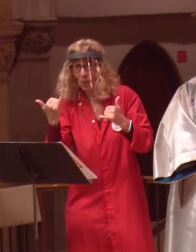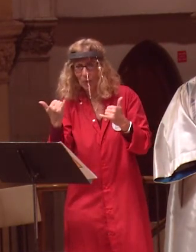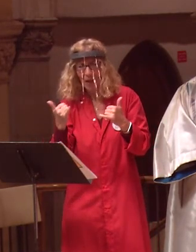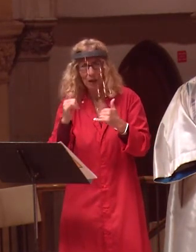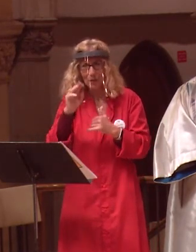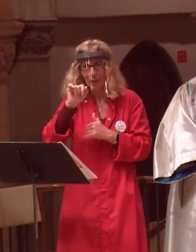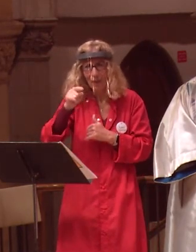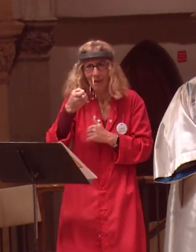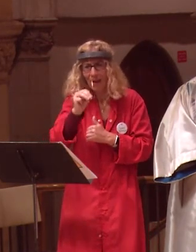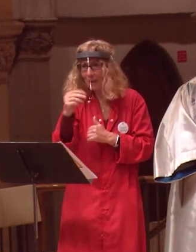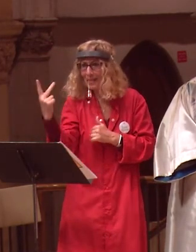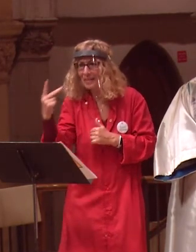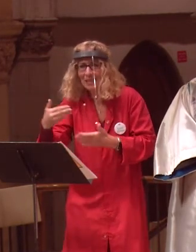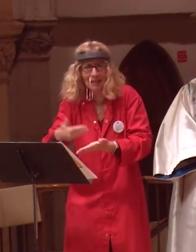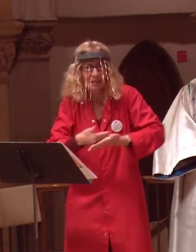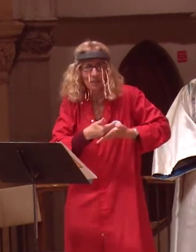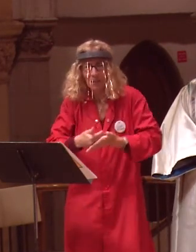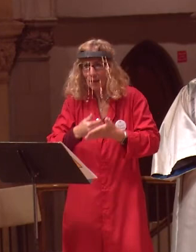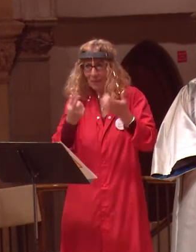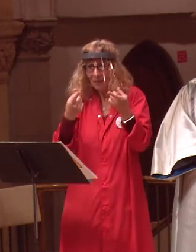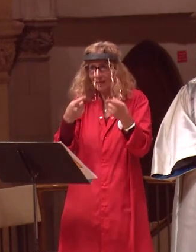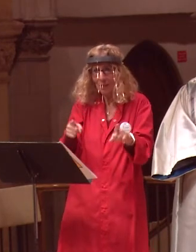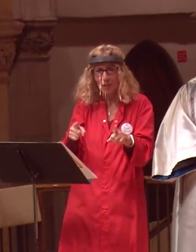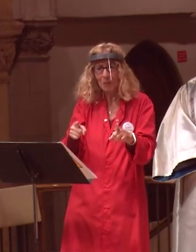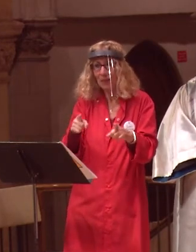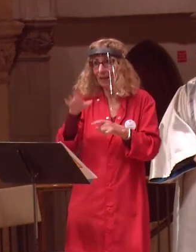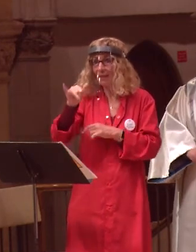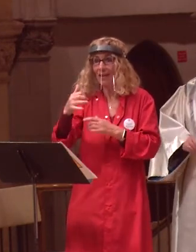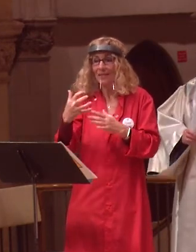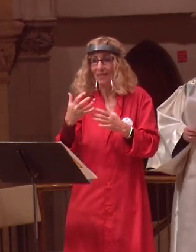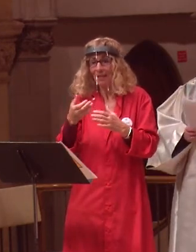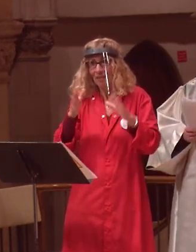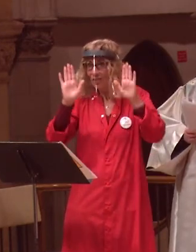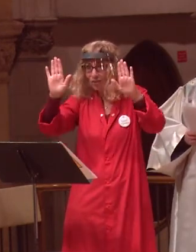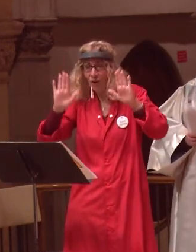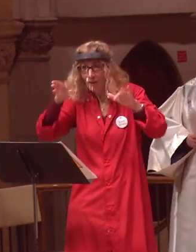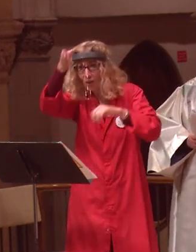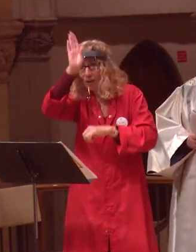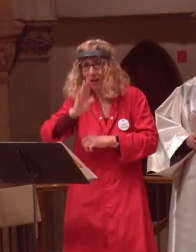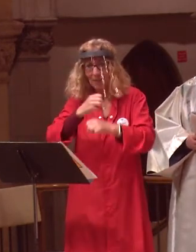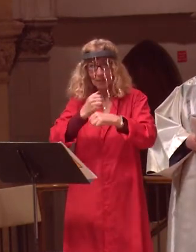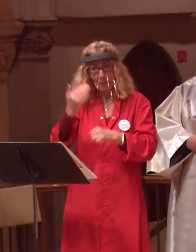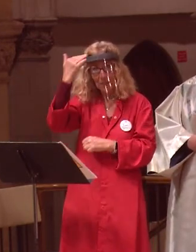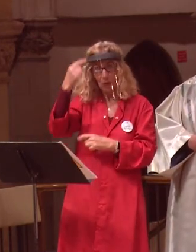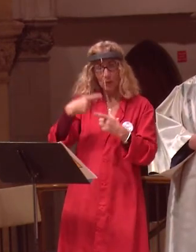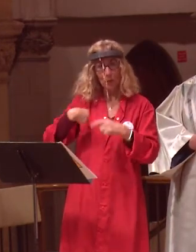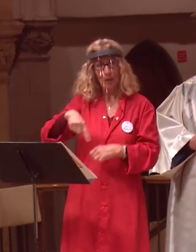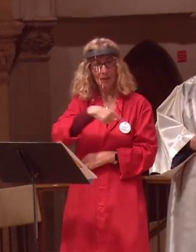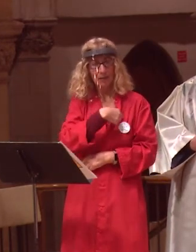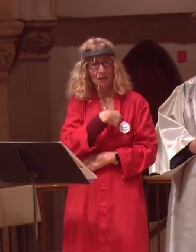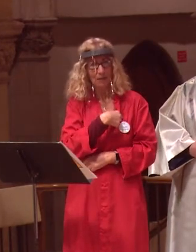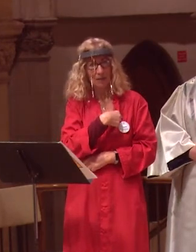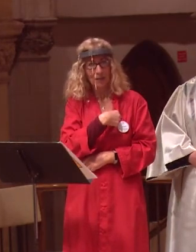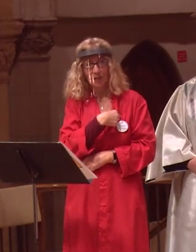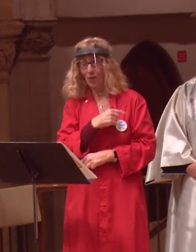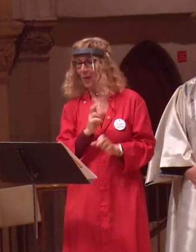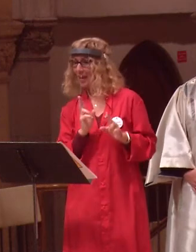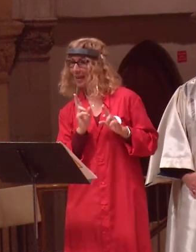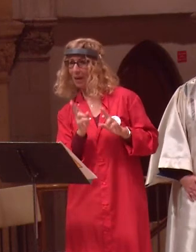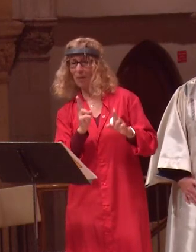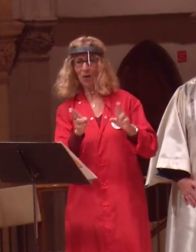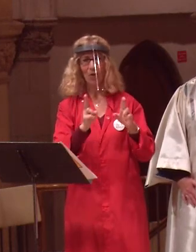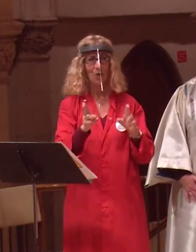and see this thing that has come to be, which is the sovereign God has made known to us." So they came hurrying